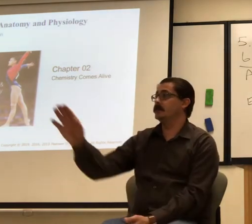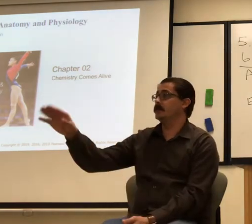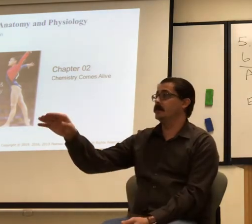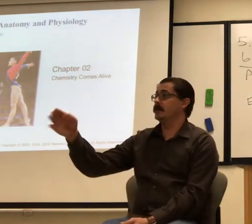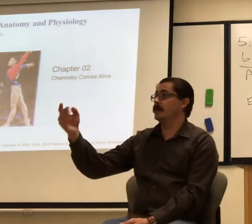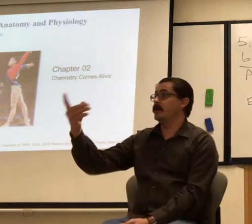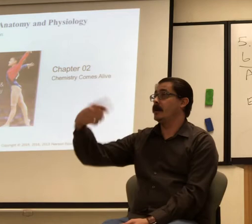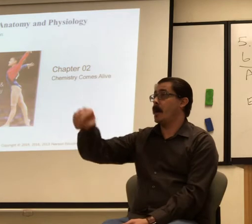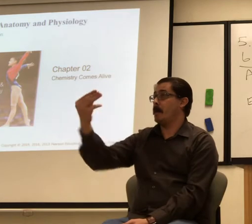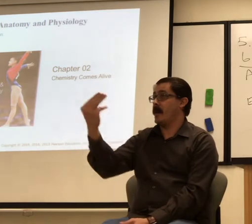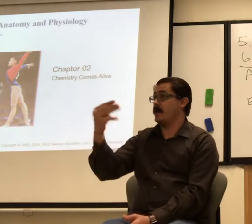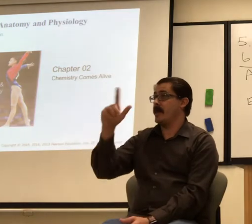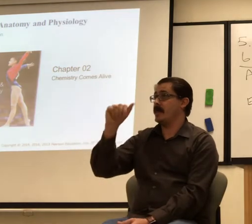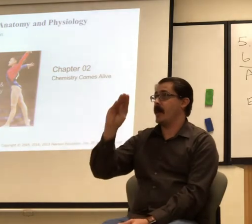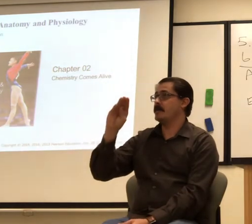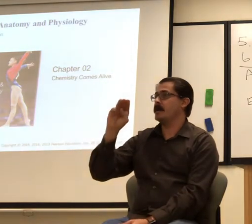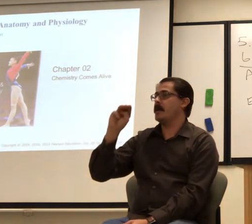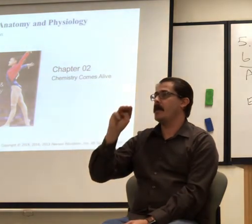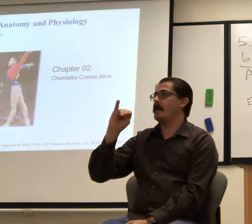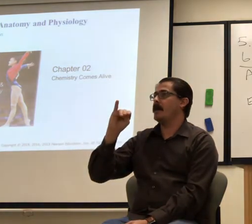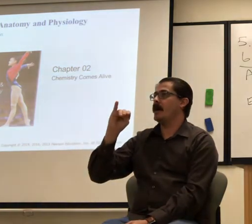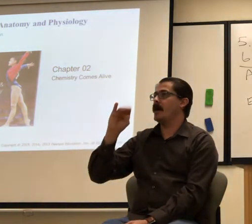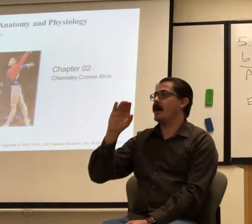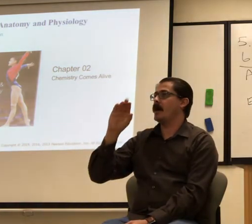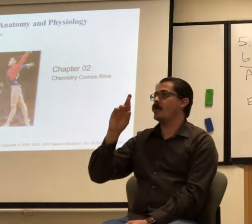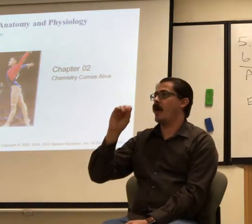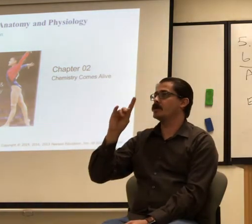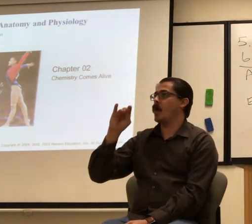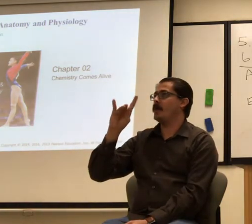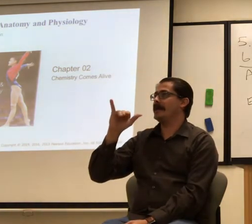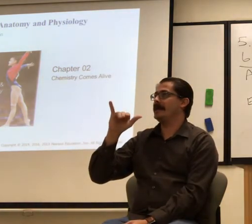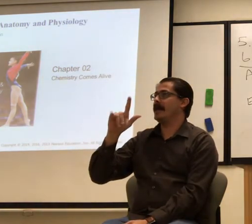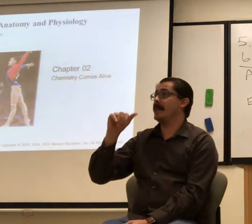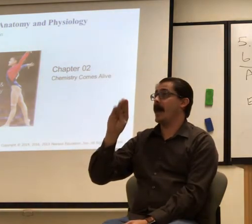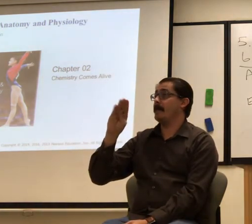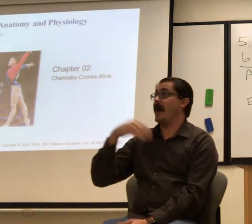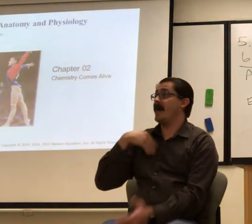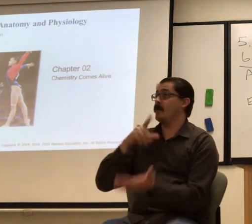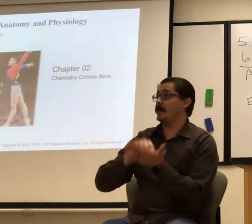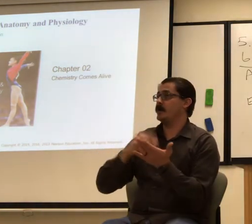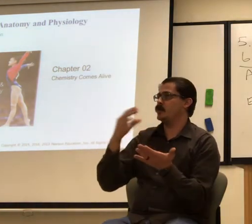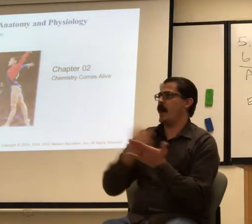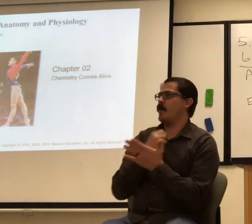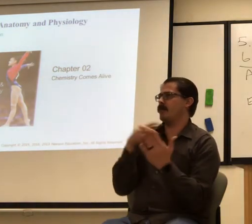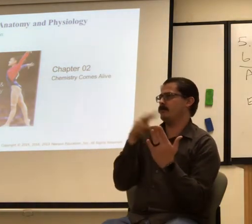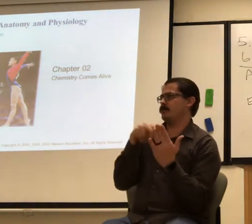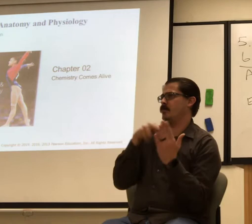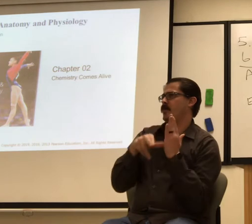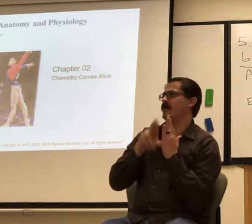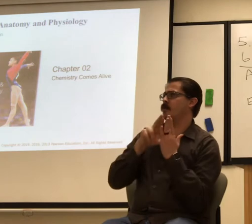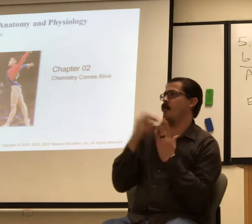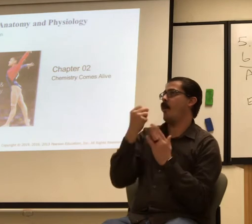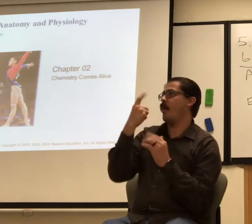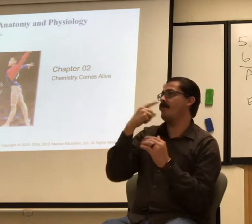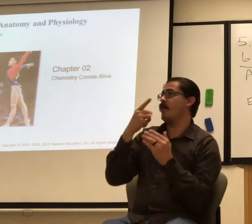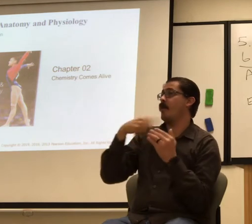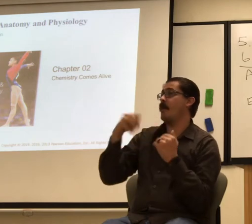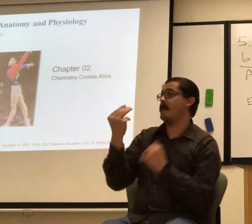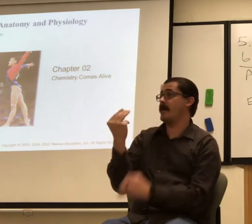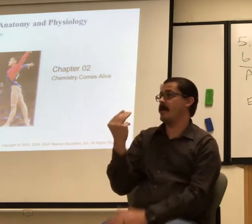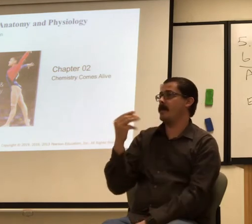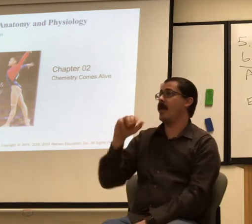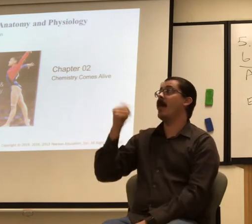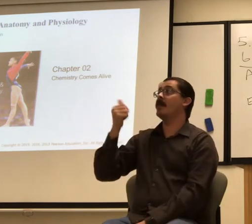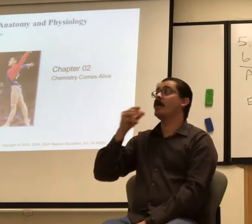is a microscopy lab, and I have it printed out for you here. So just take one and look over it and keep it for Monday. The other thing is a